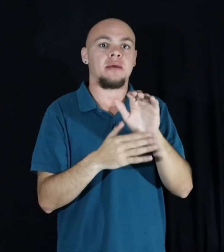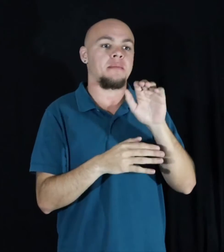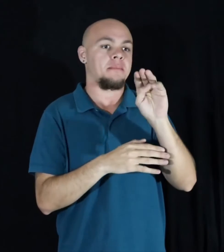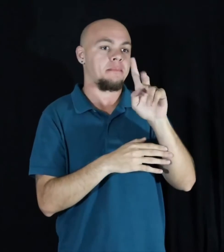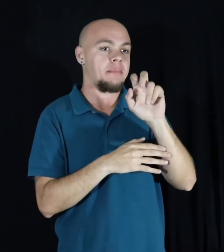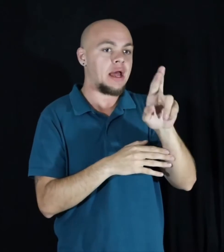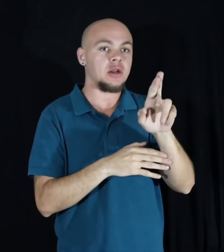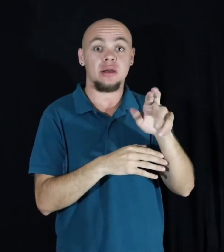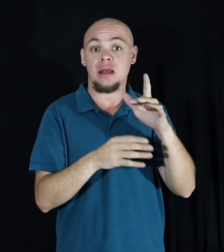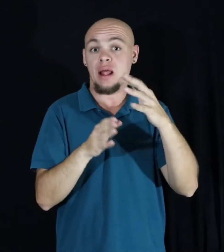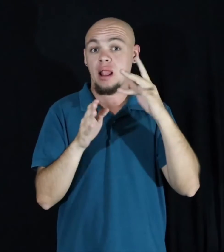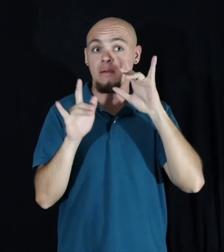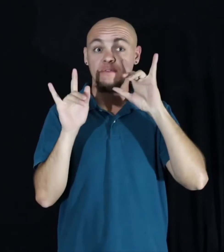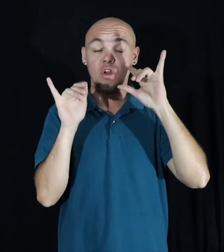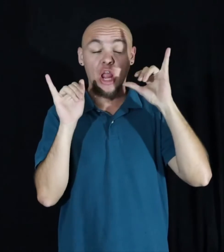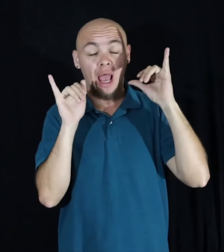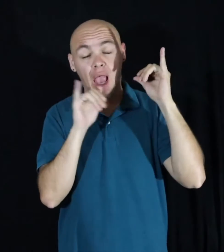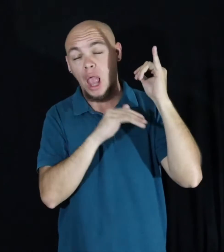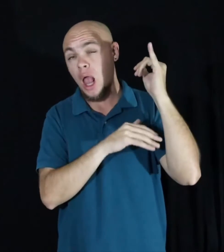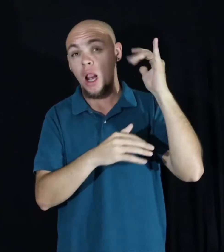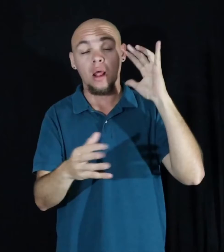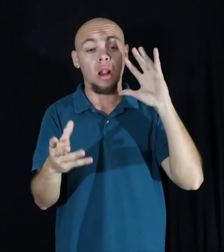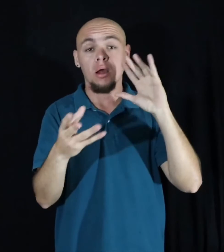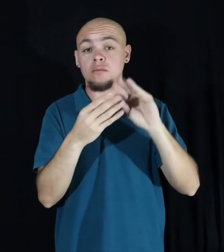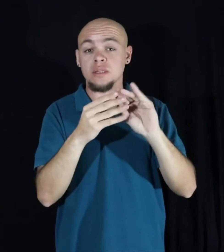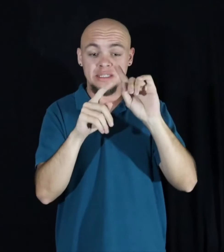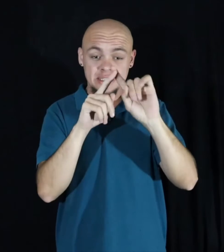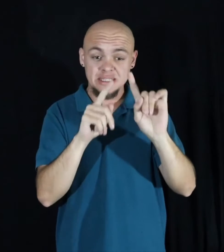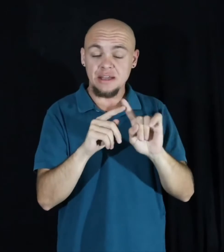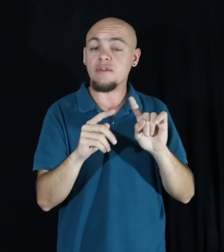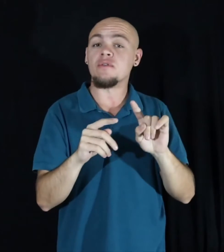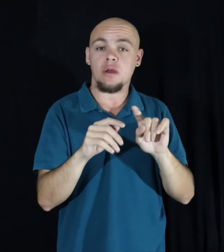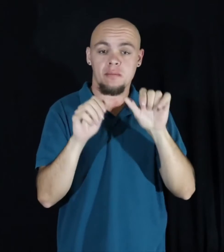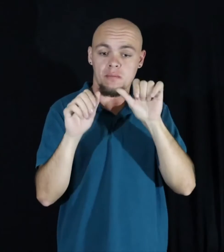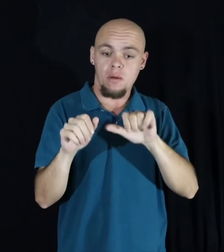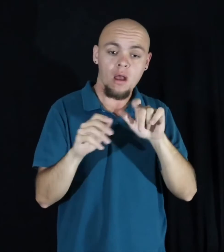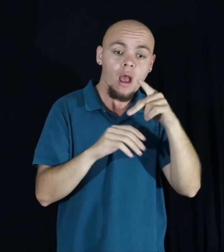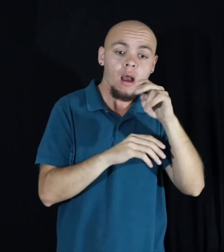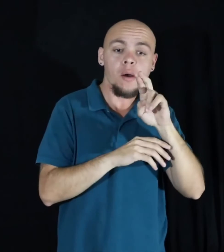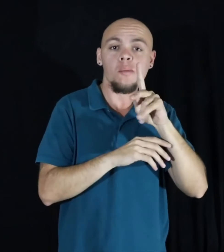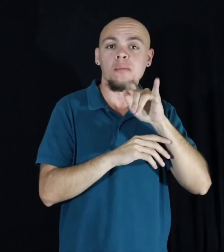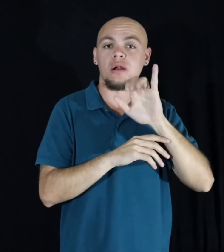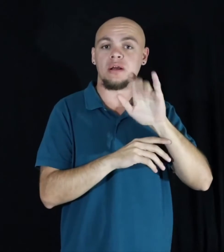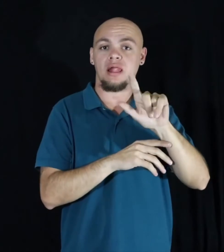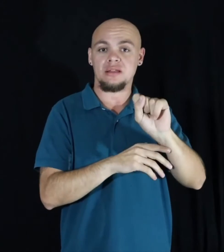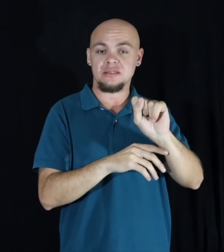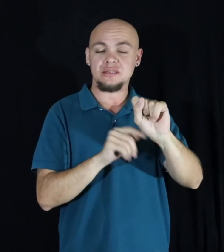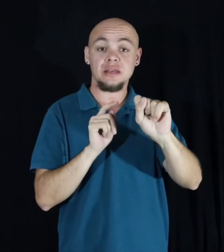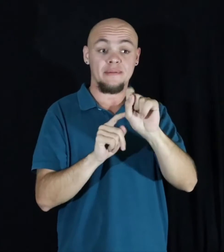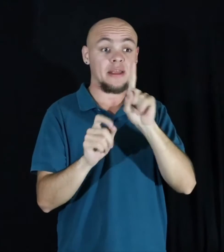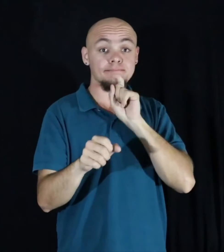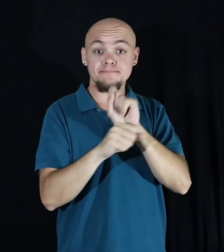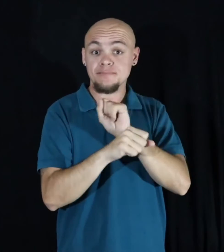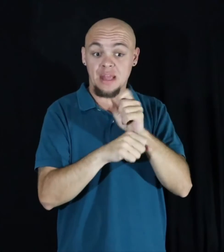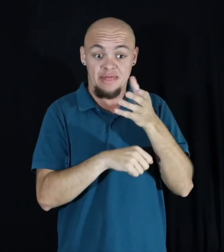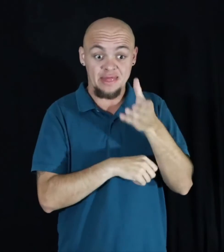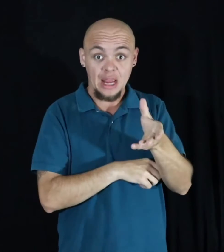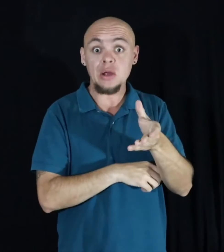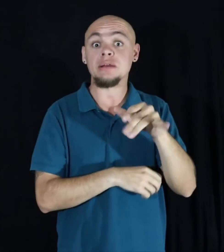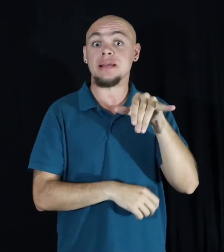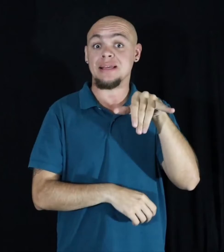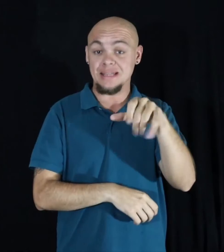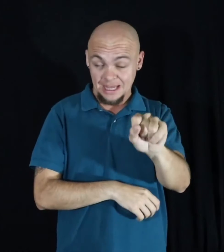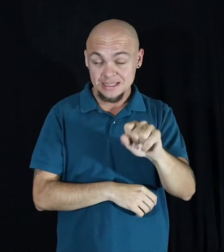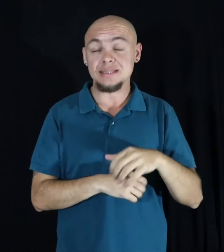you end up with this infinite sum of possibilities and particles and photons. And does that really exist? Yes, it